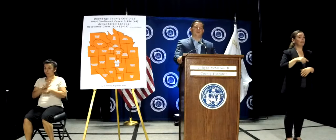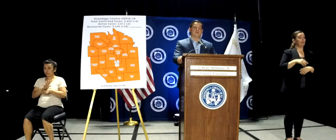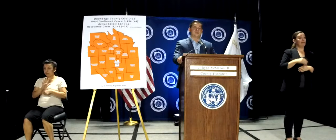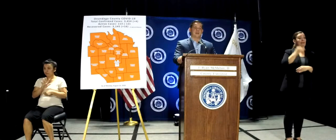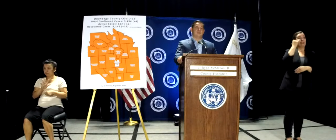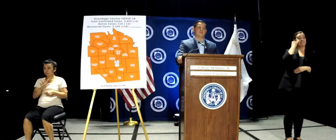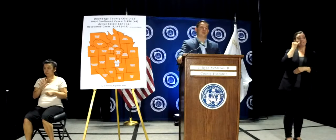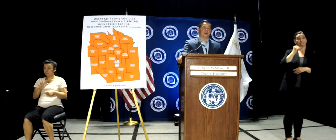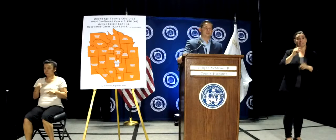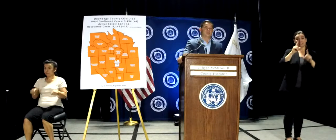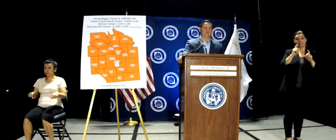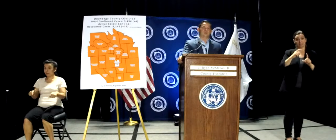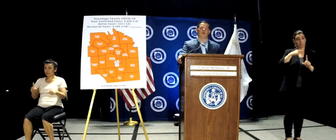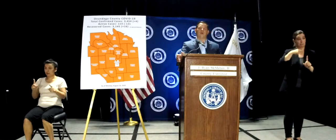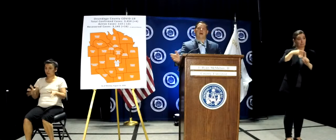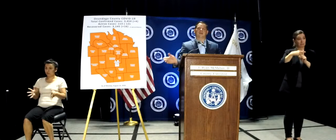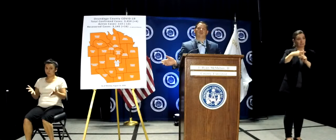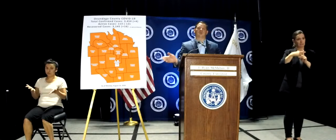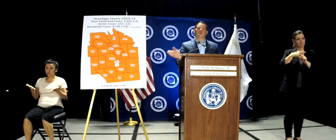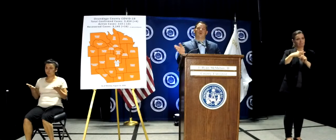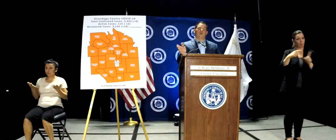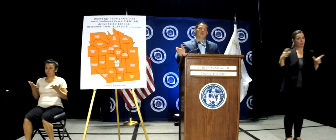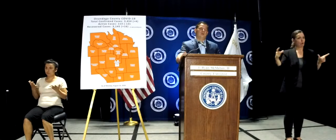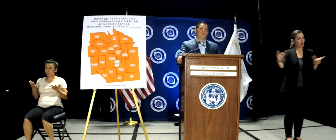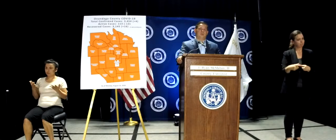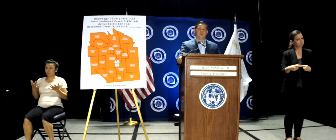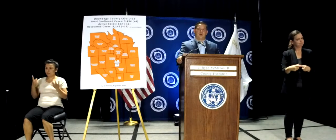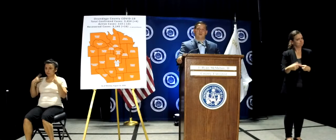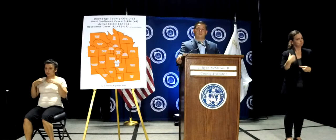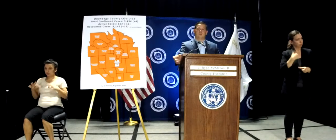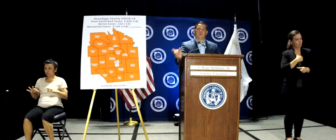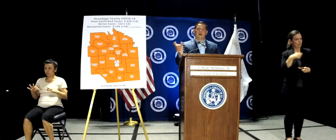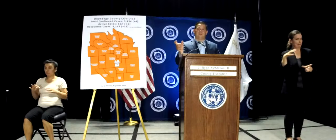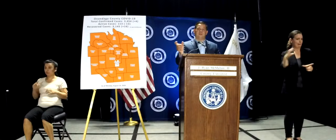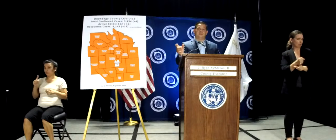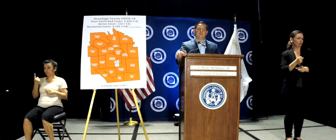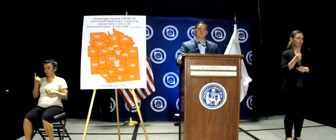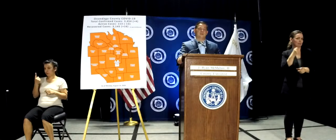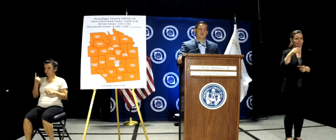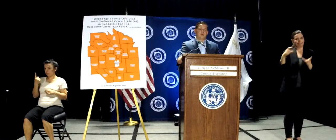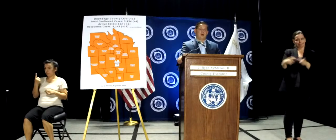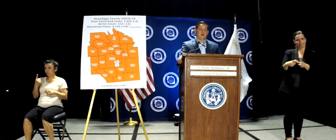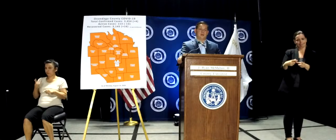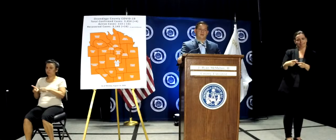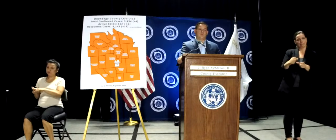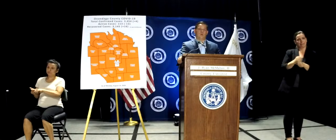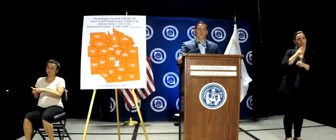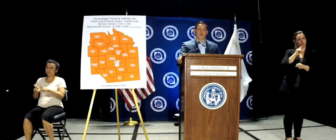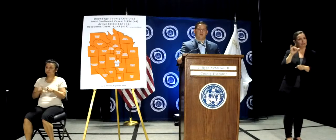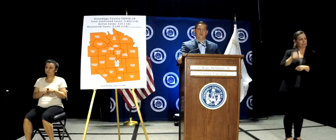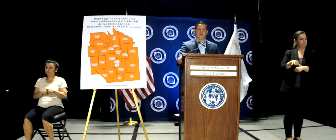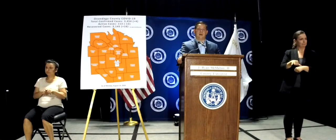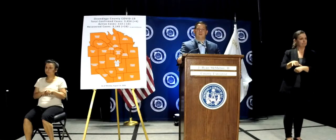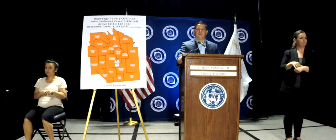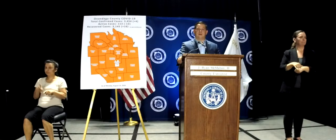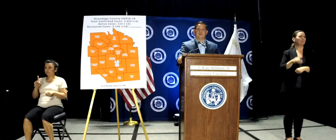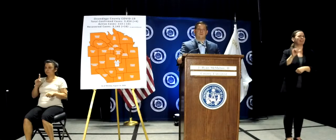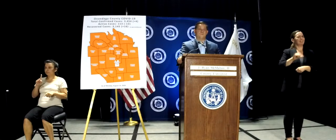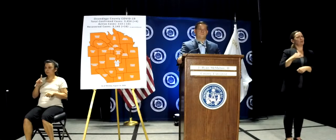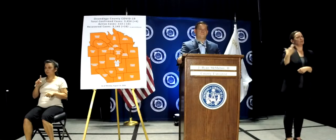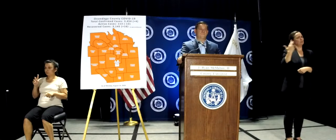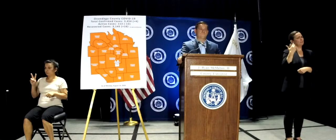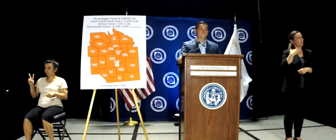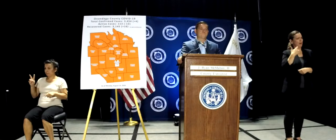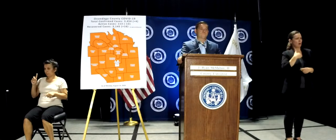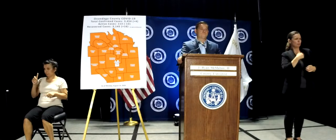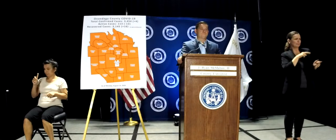We think the same strategy with going back to school with the adults and with a lot of the teens will and can be effective.